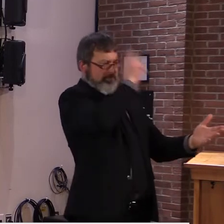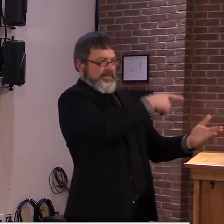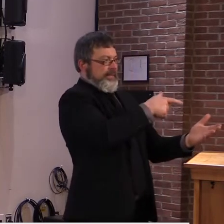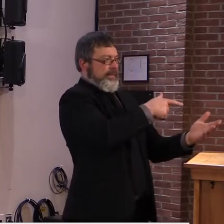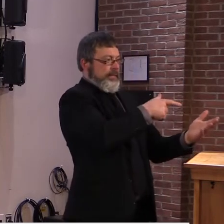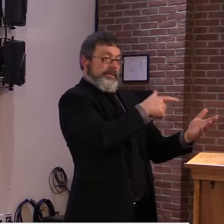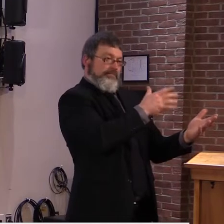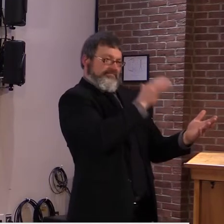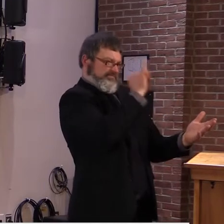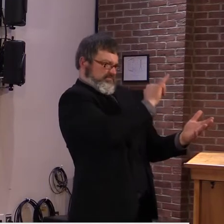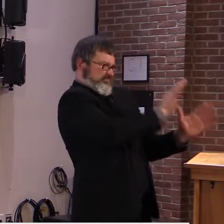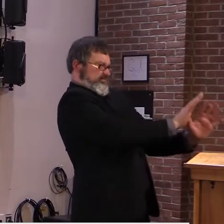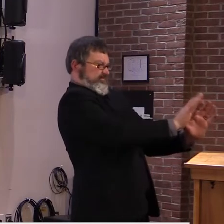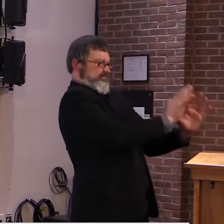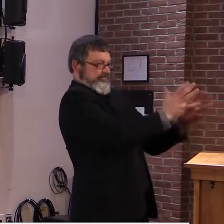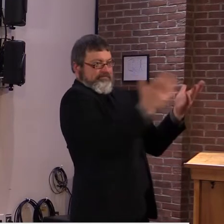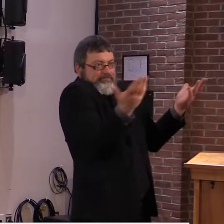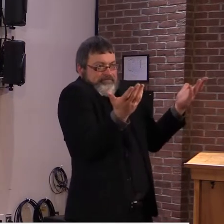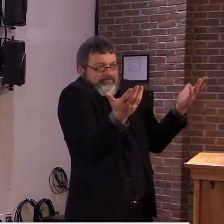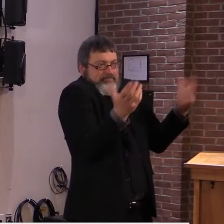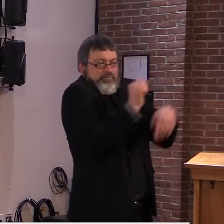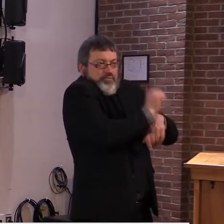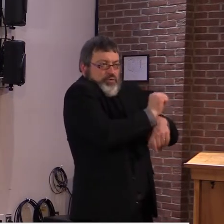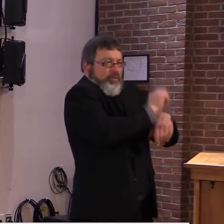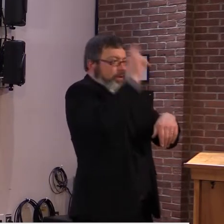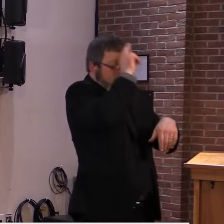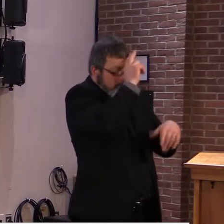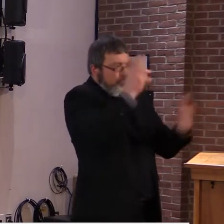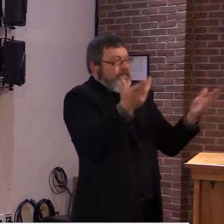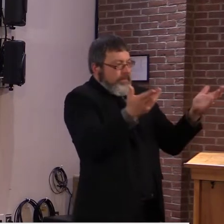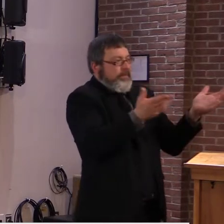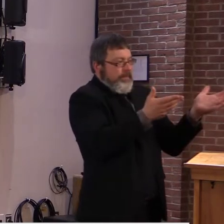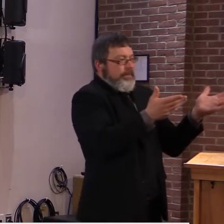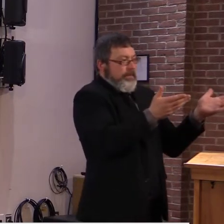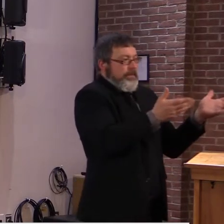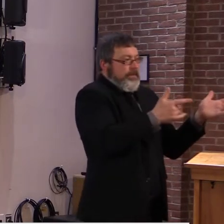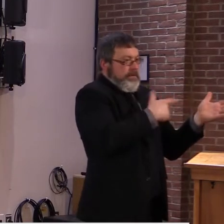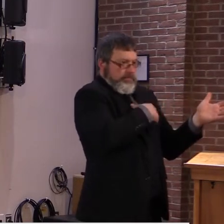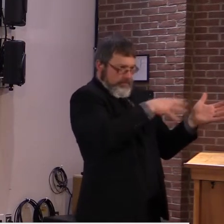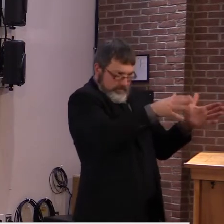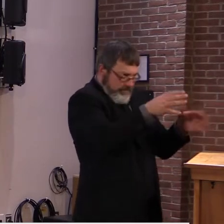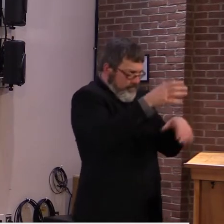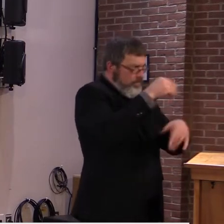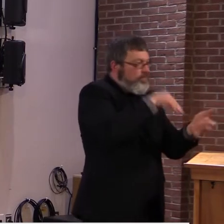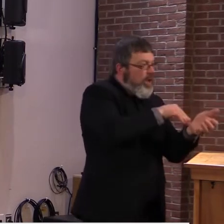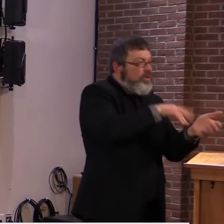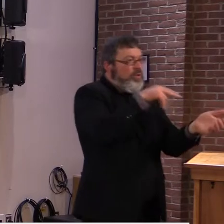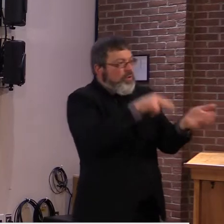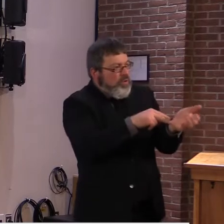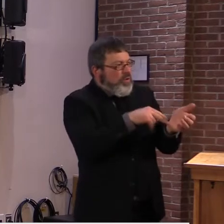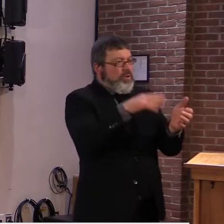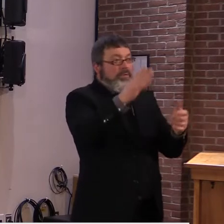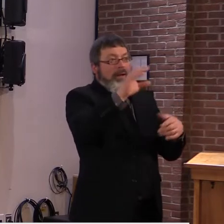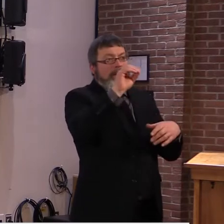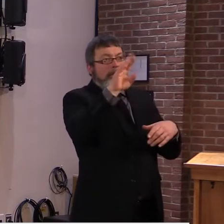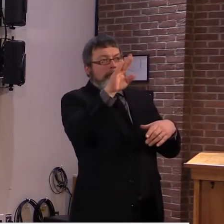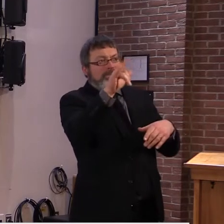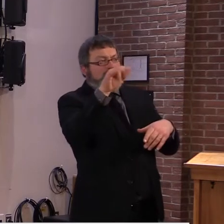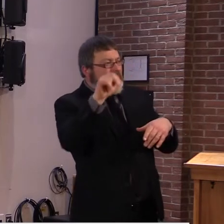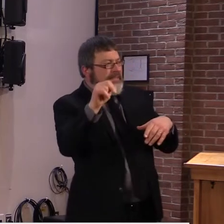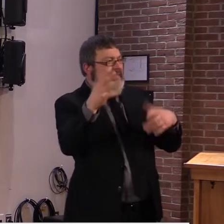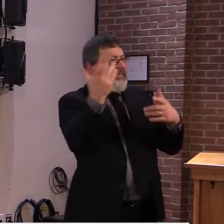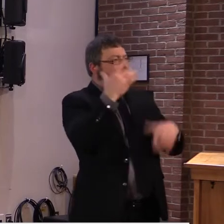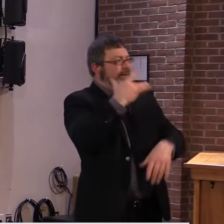includes practices, independent practices, primary care, OBGYN, includes EMS, et cetera.